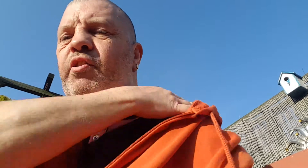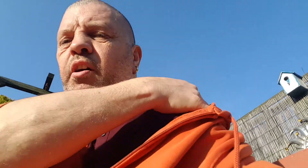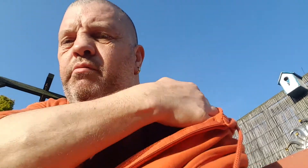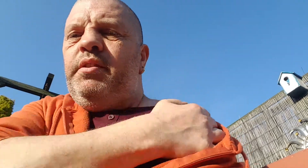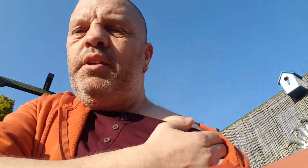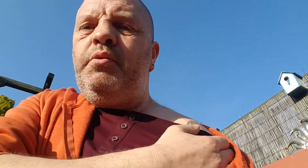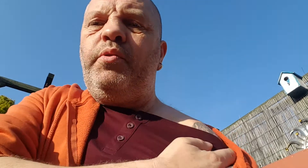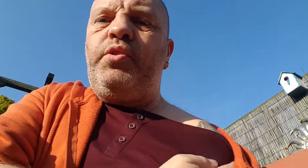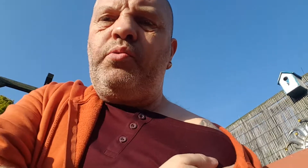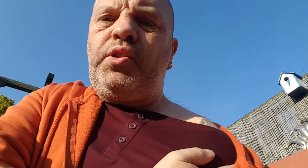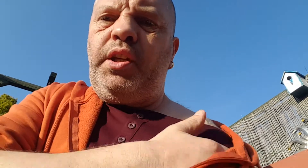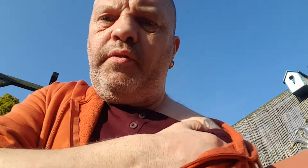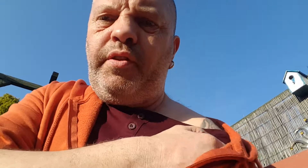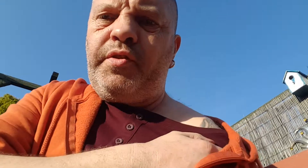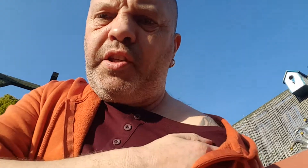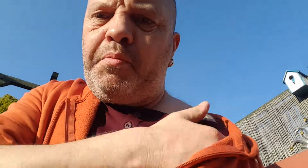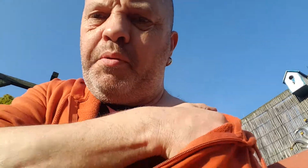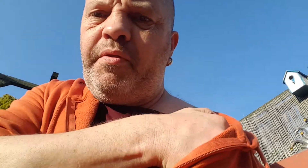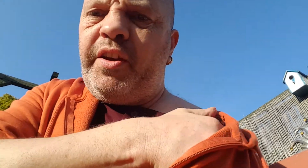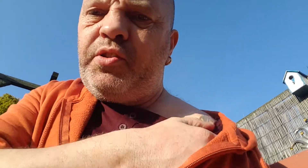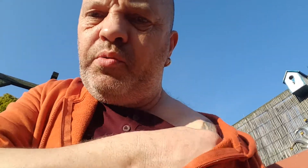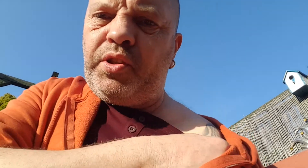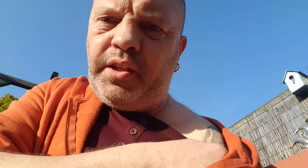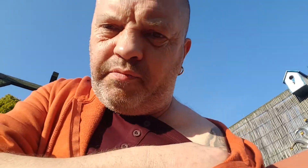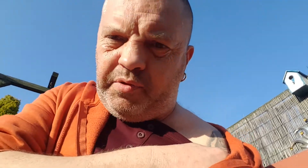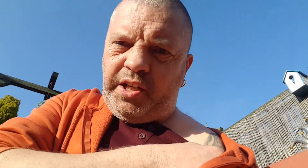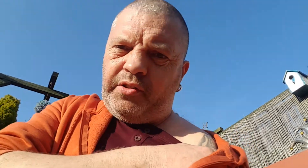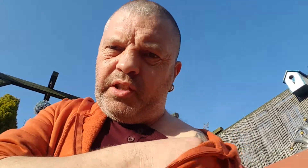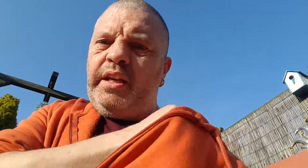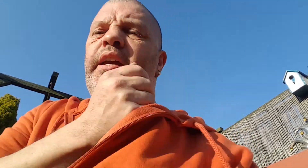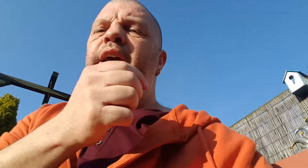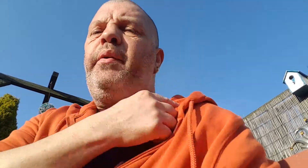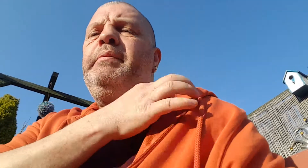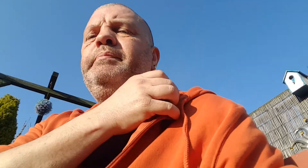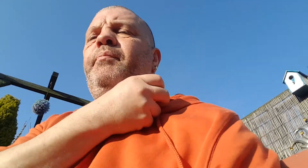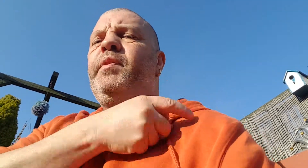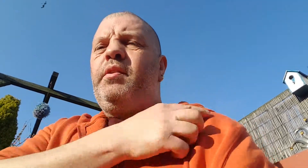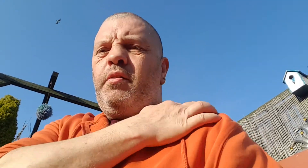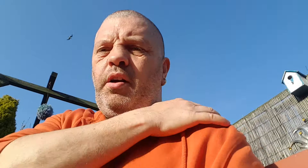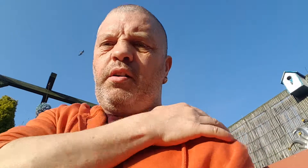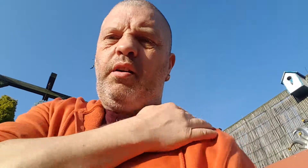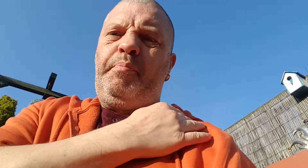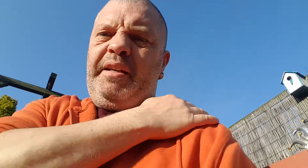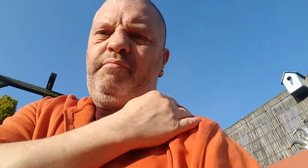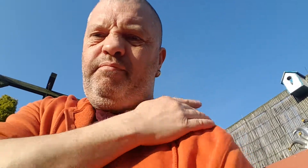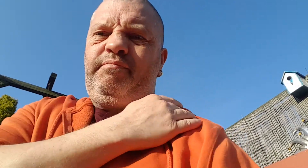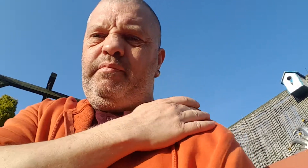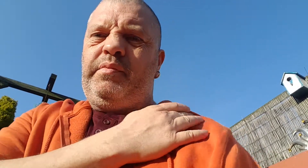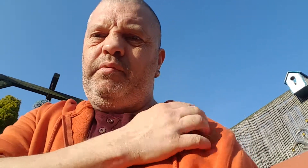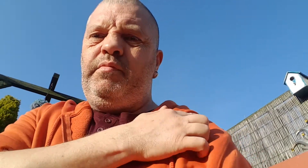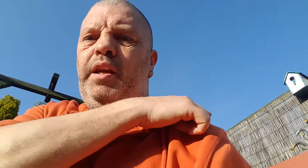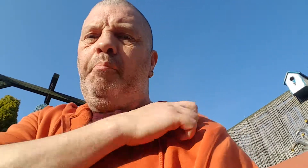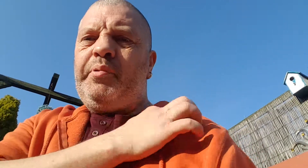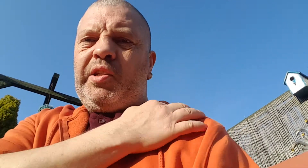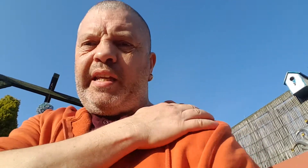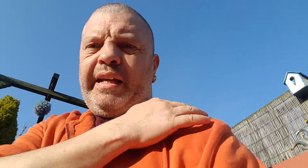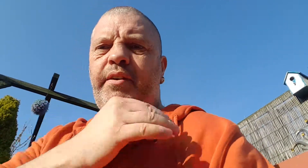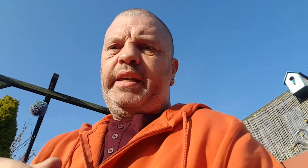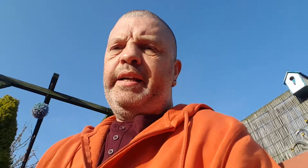got, which you'll see if you ever see me in my vest. You'll see you can't see it anyway. Got a big lump sticking out of there.